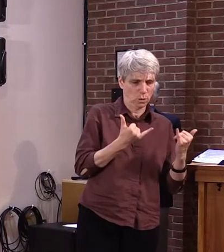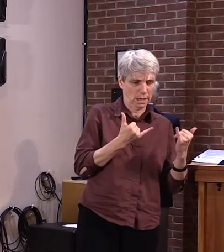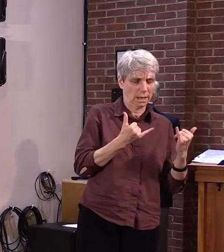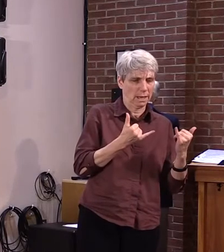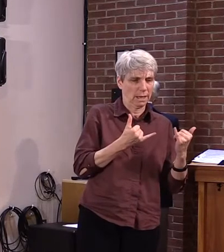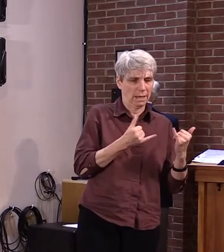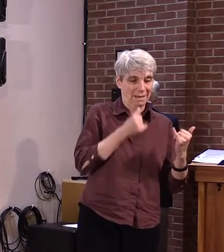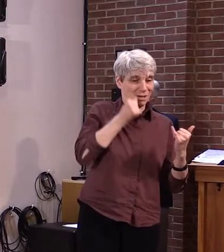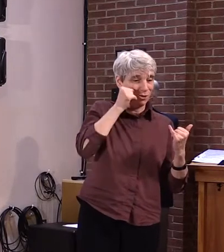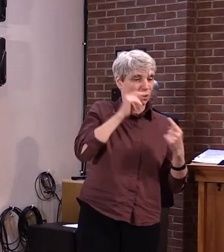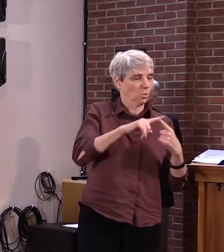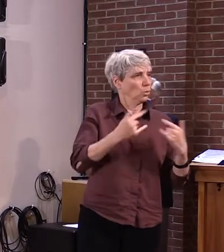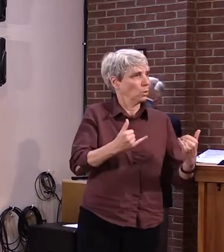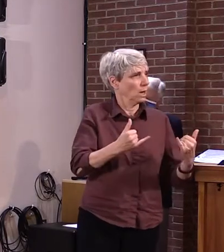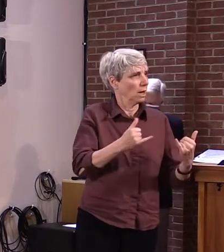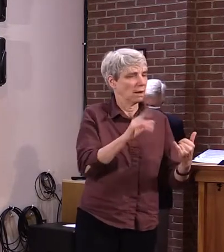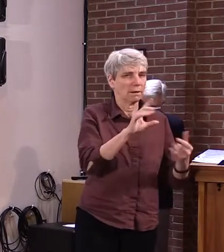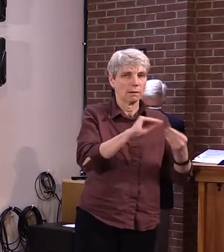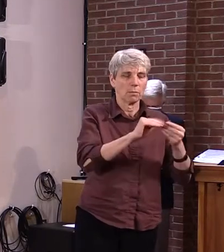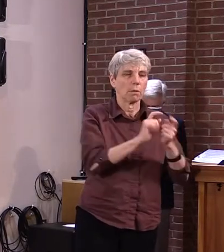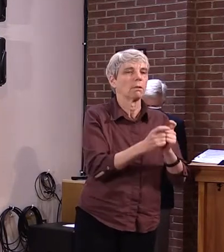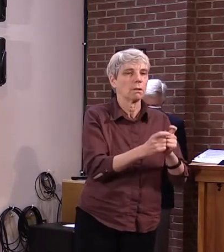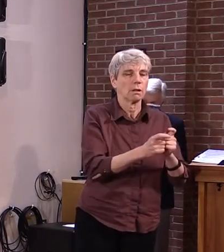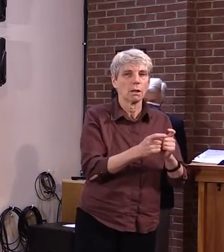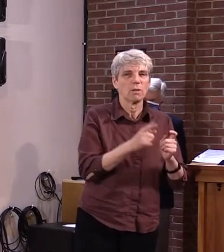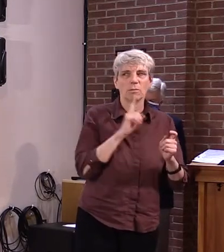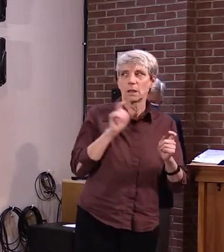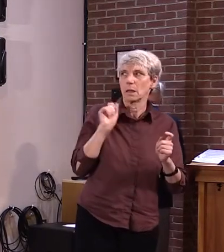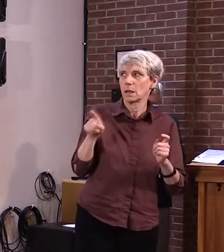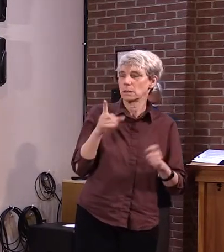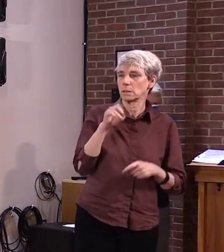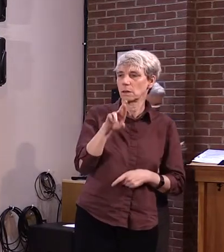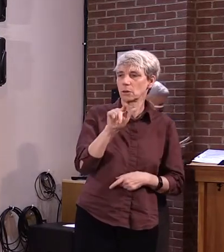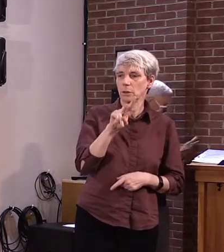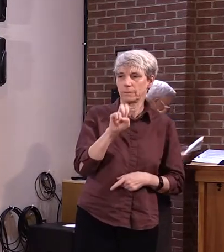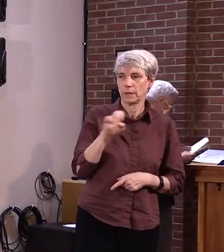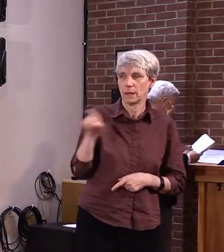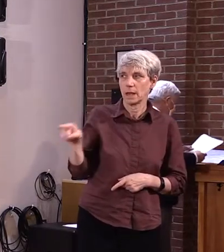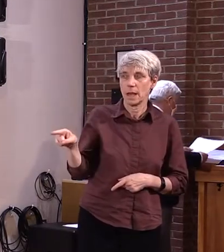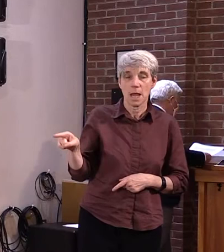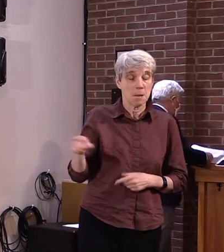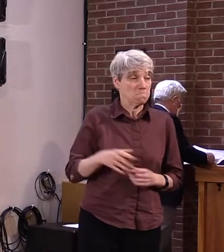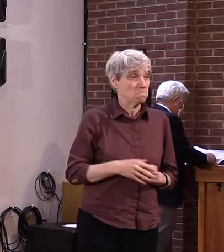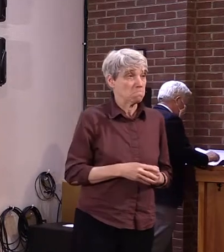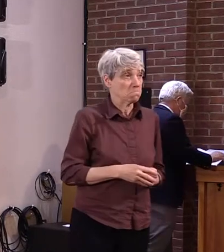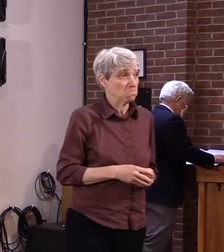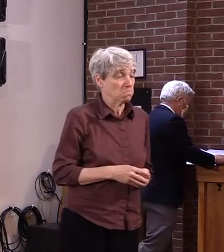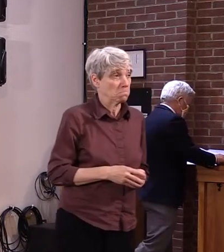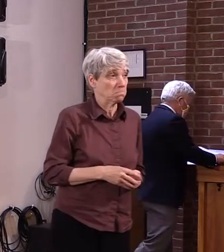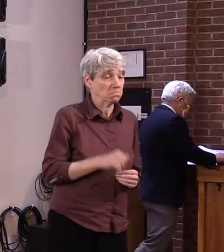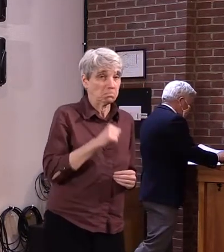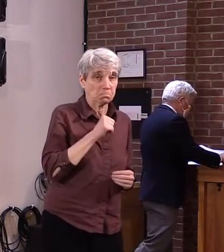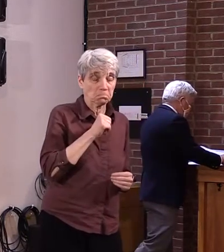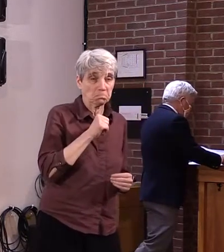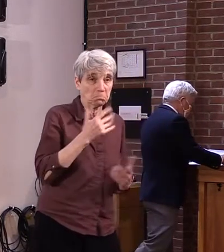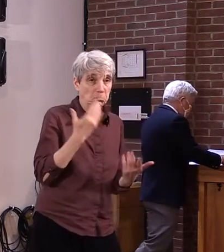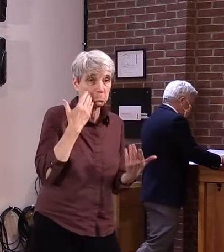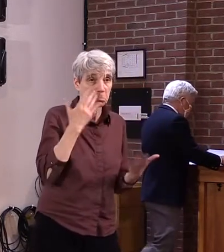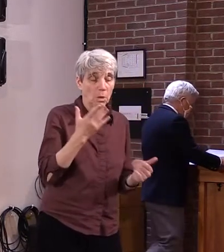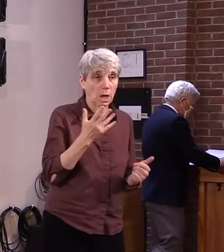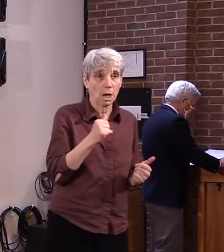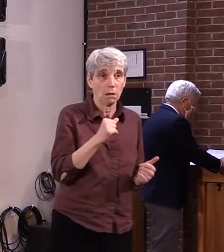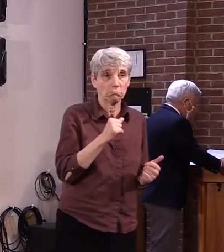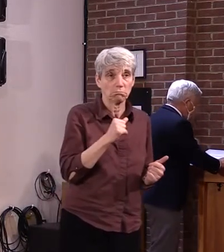helpful. Yeah, I'm not aware. Just a question for Dr. Levine. Right. I'm not aware of why the information changes in terms of